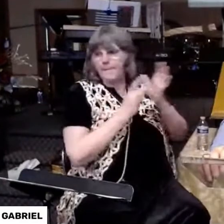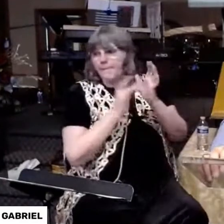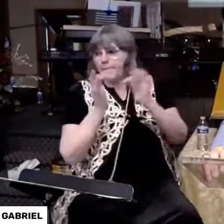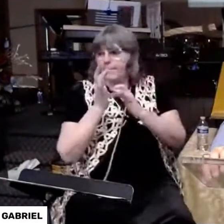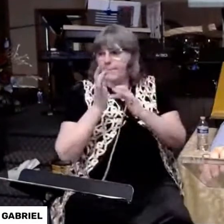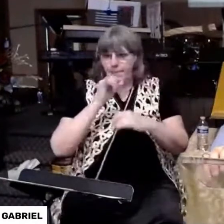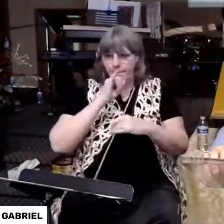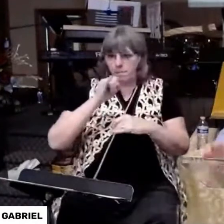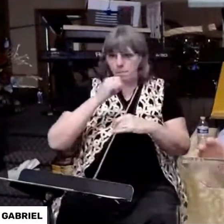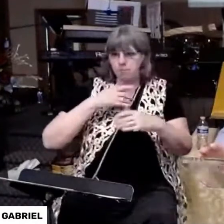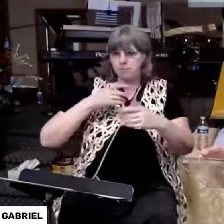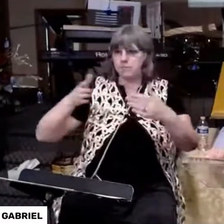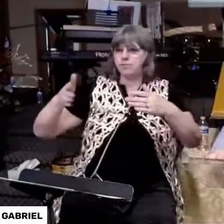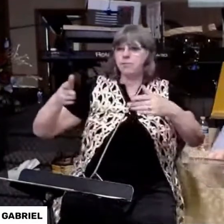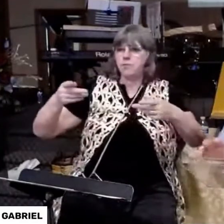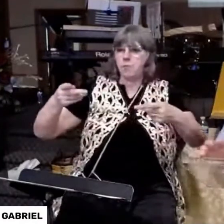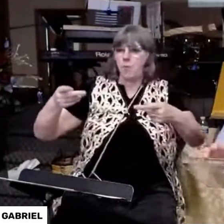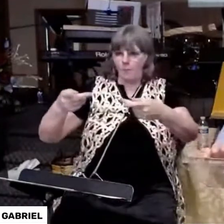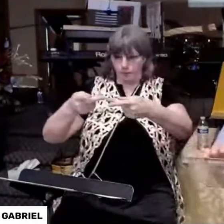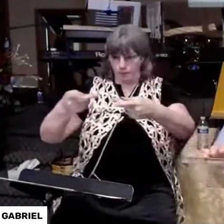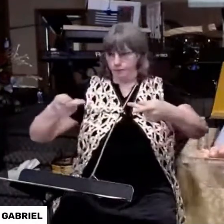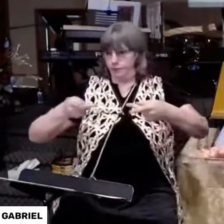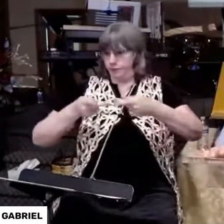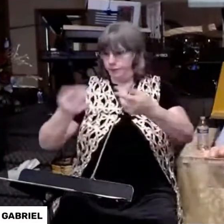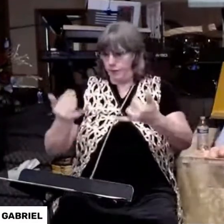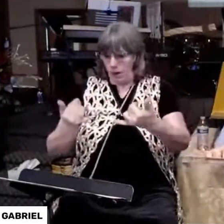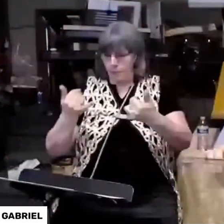very expression of God's essence. What a